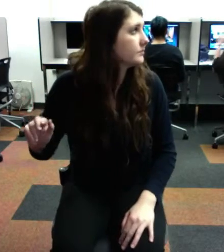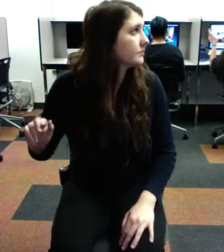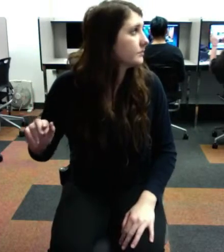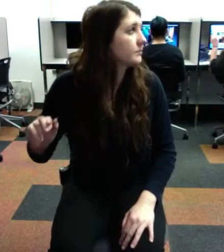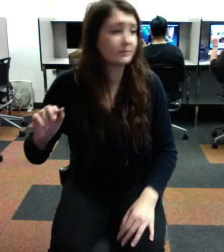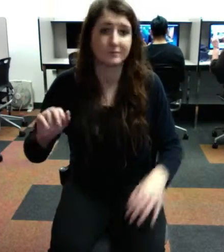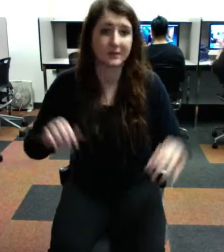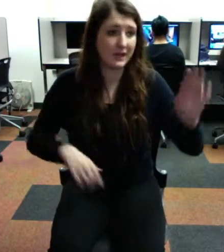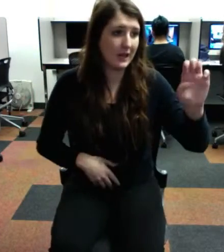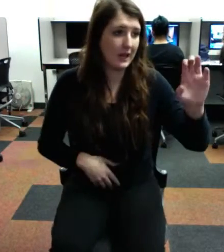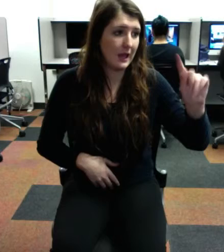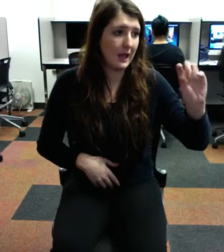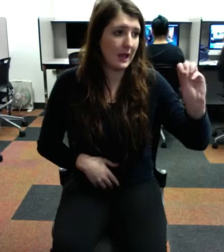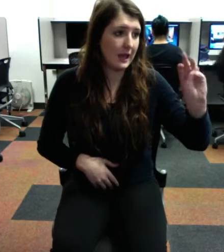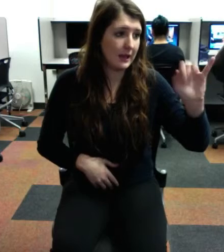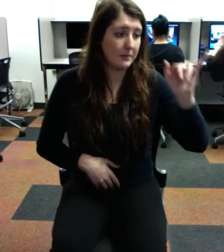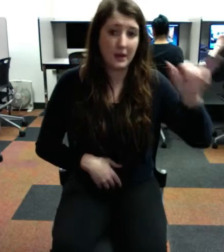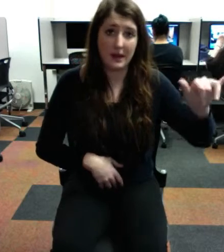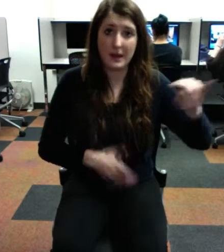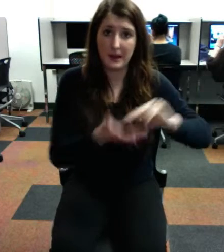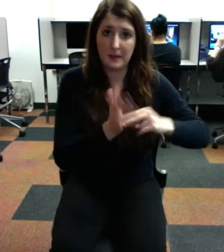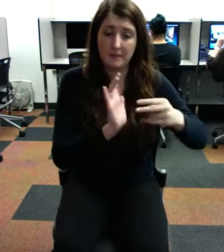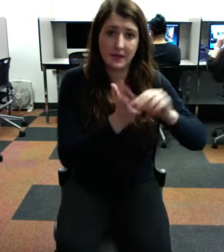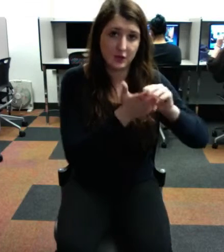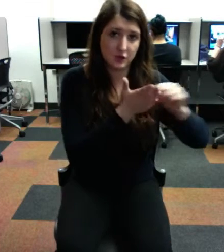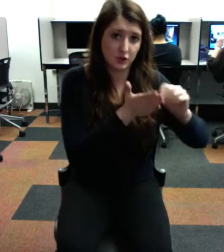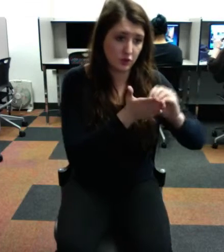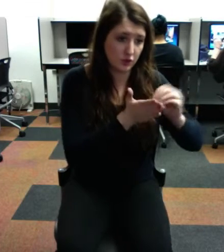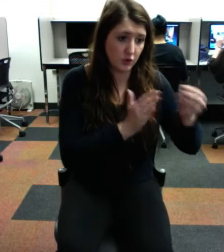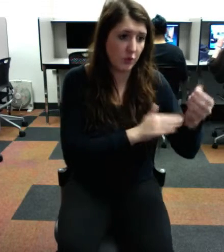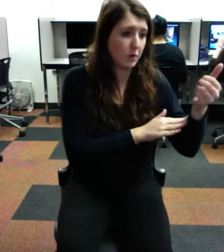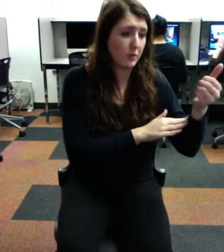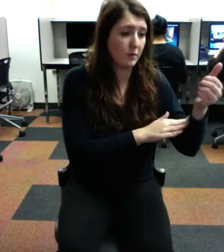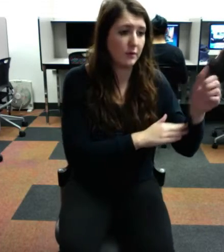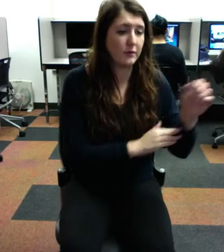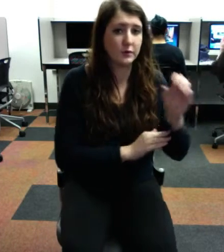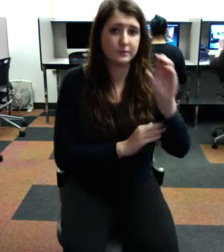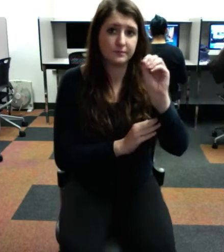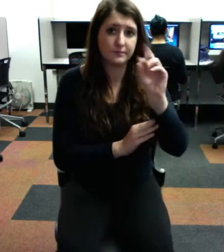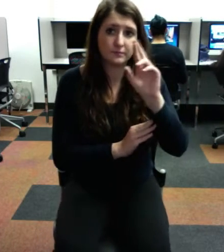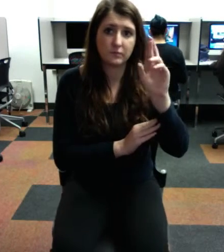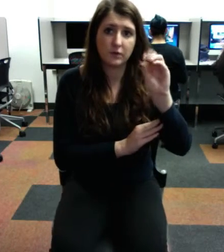Ectomy, which means surgical removal. Oophoro is a root word for ovaries.